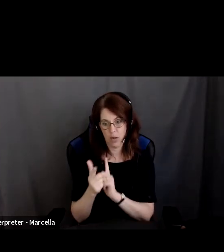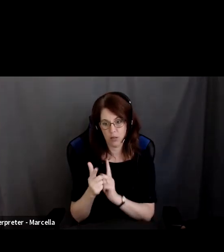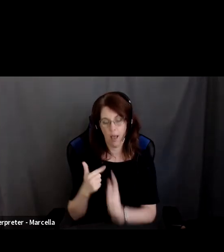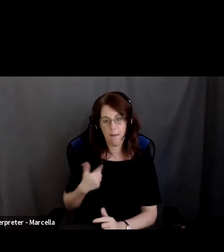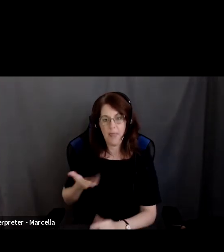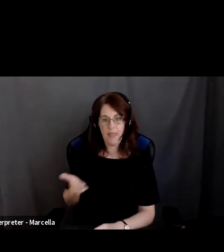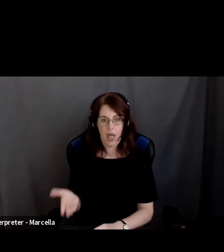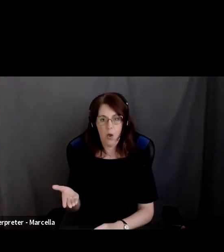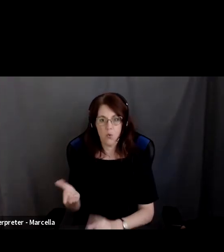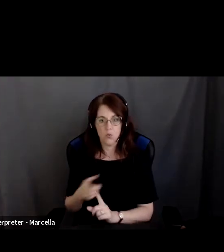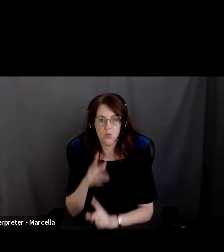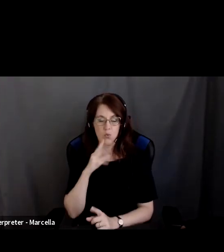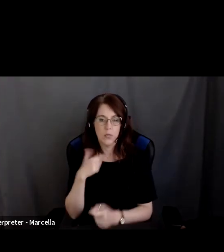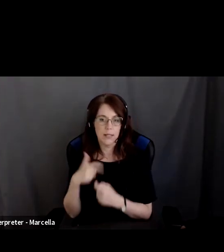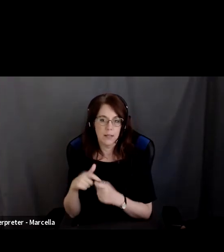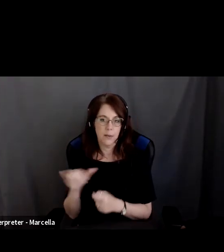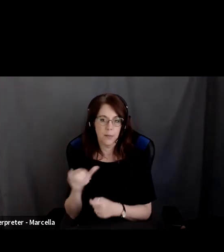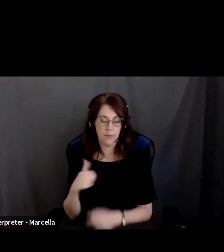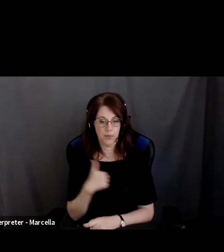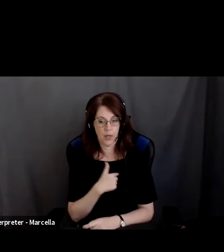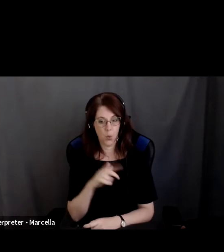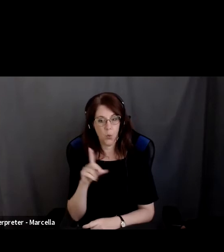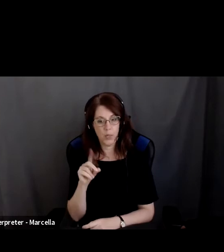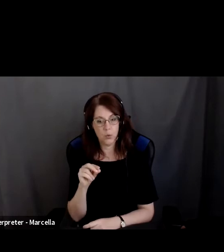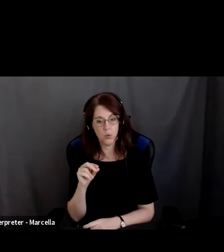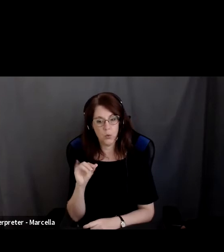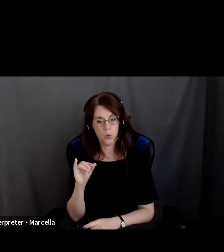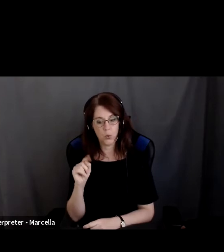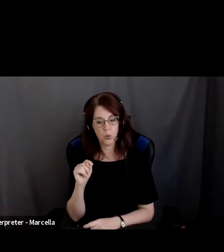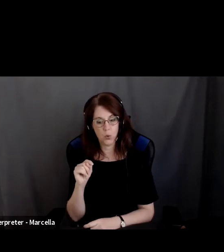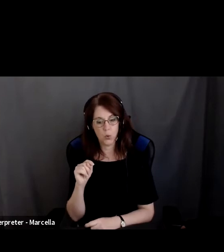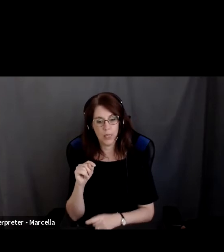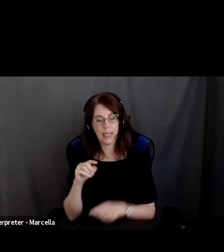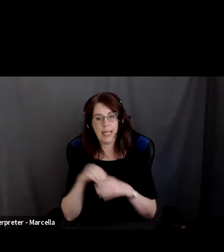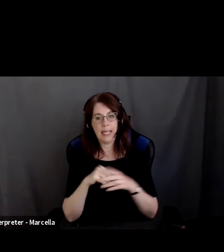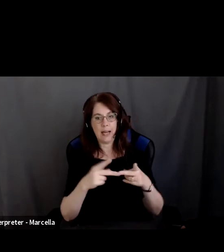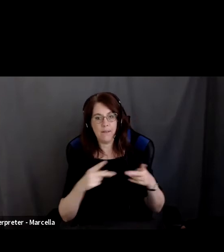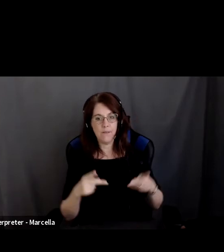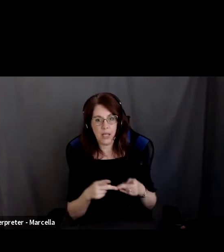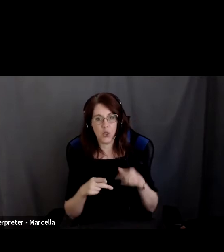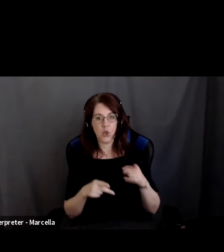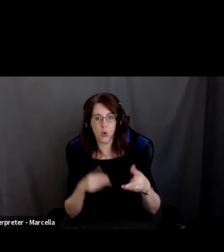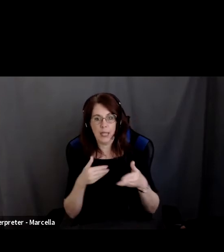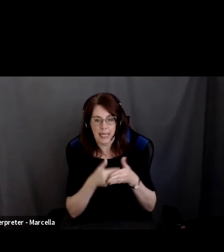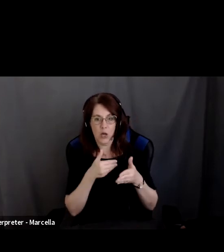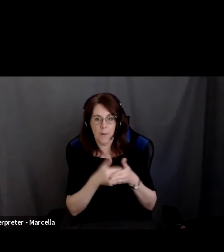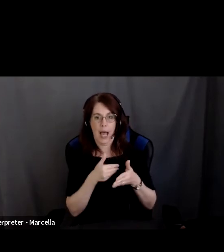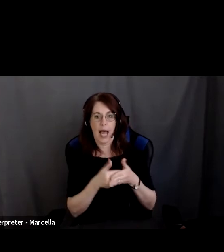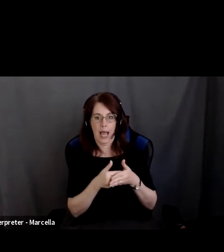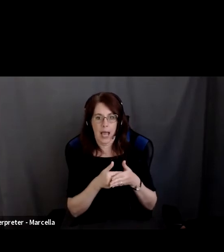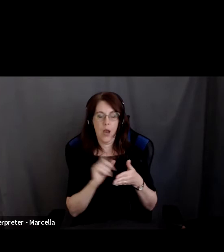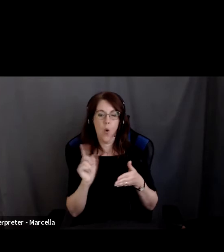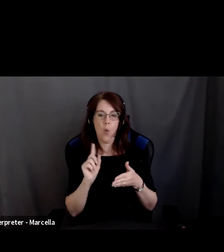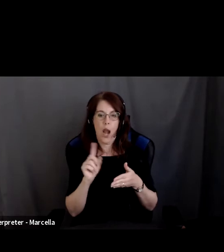well. And we do it in a venue that is nearby where